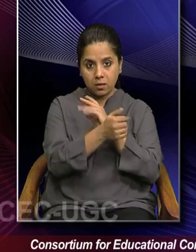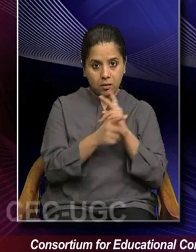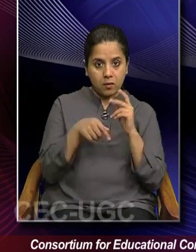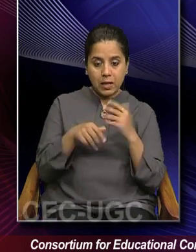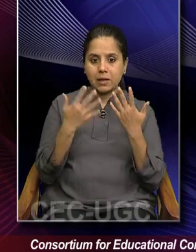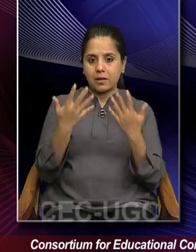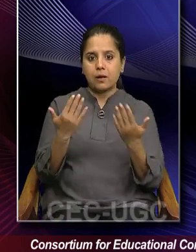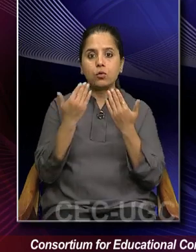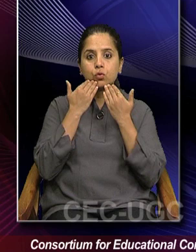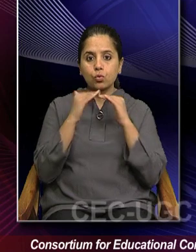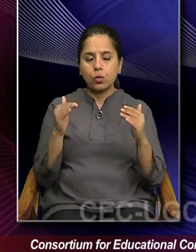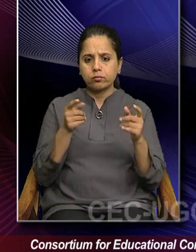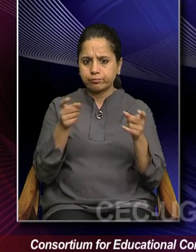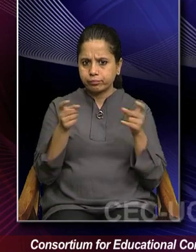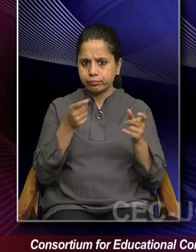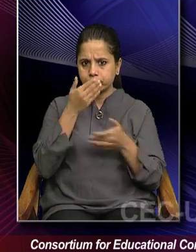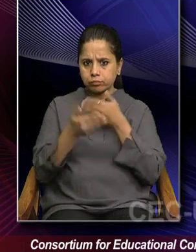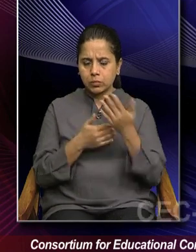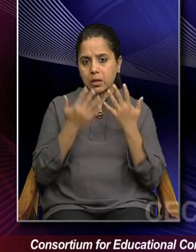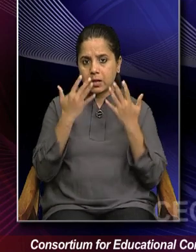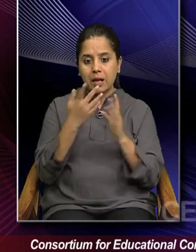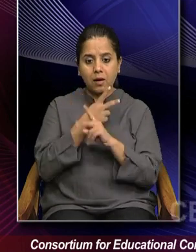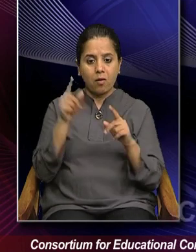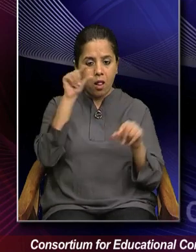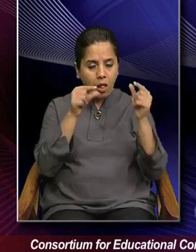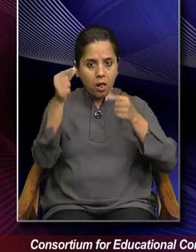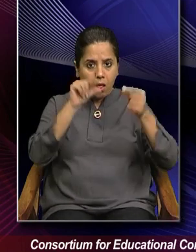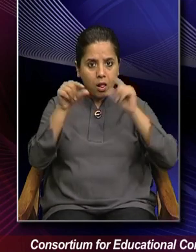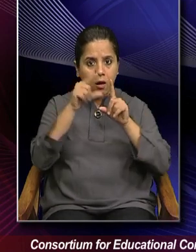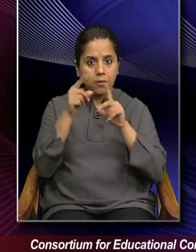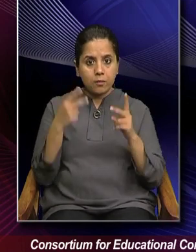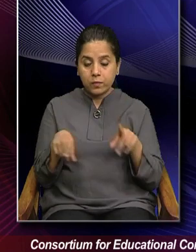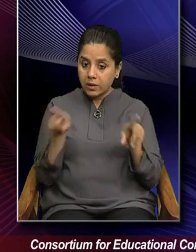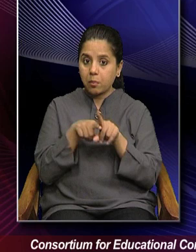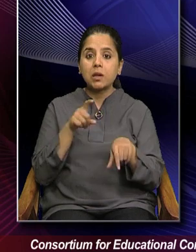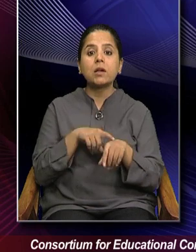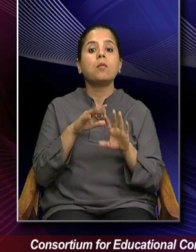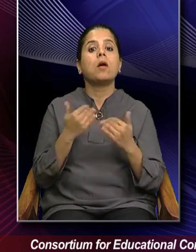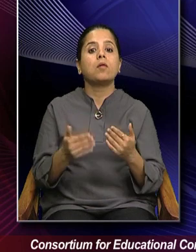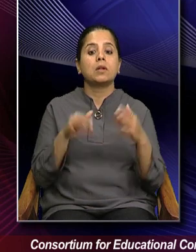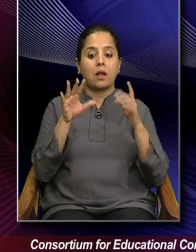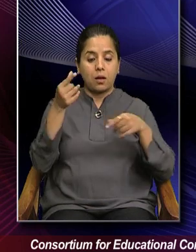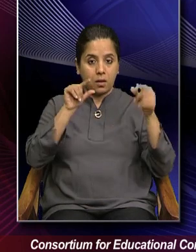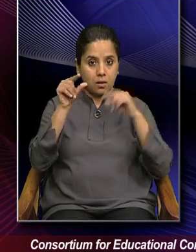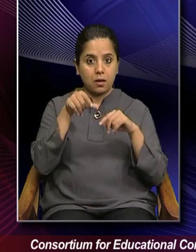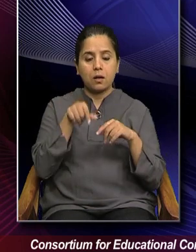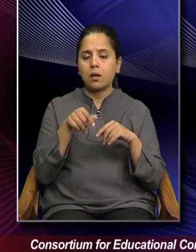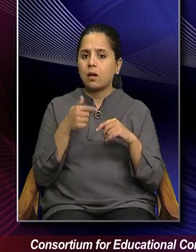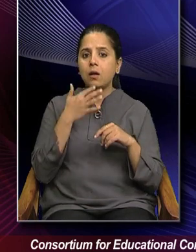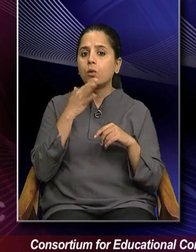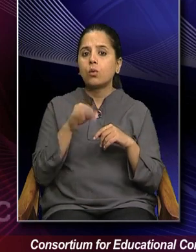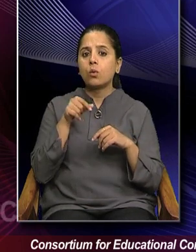10 students, conducting 10 different experiments at the same time is